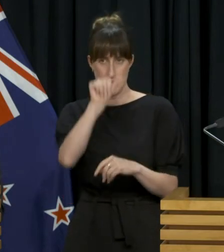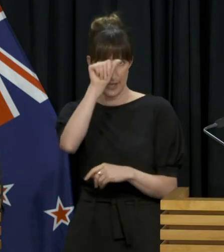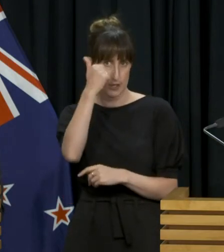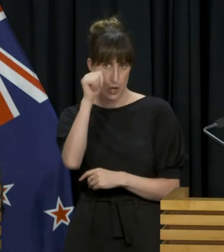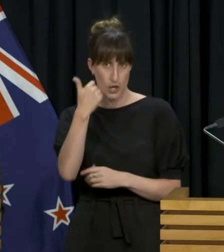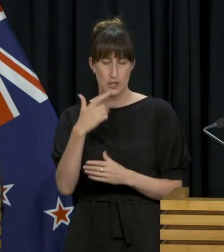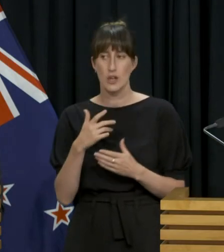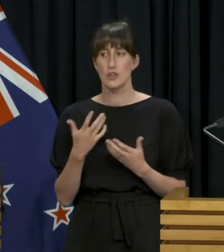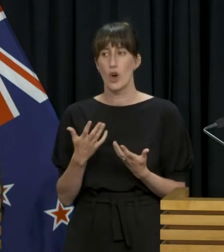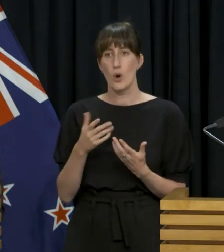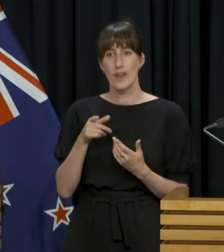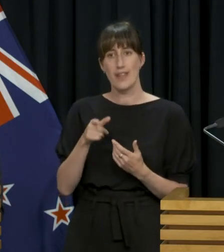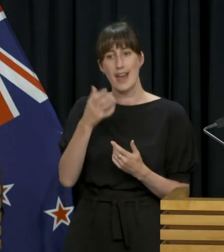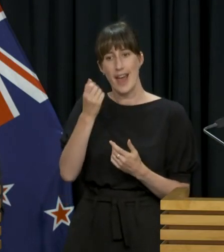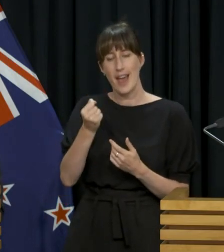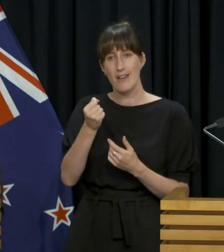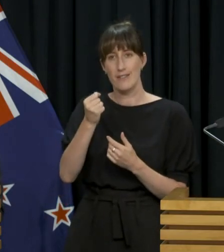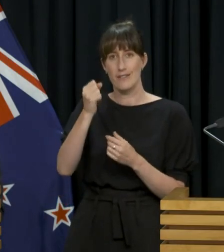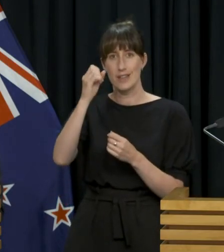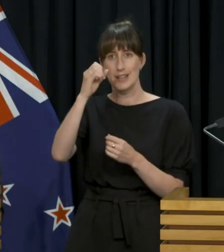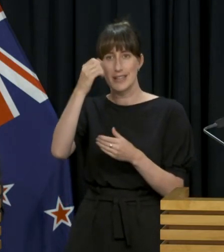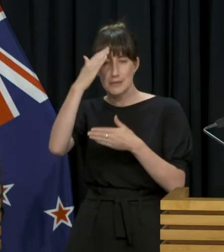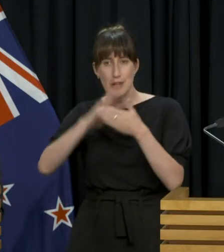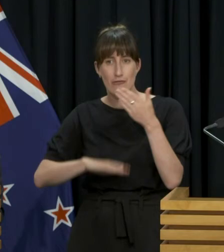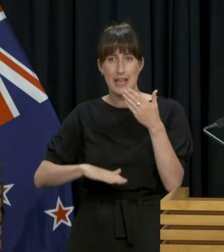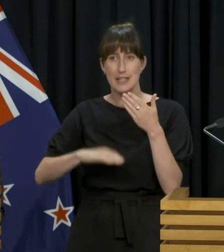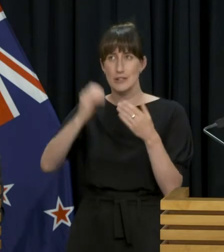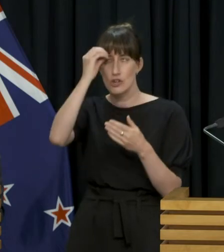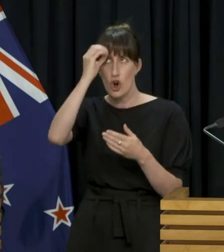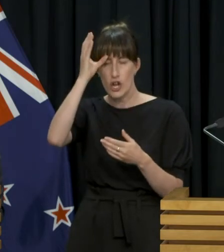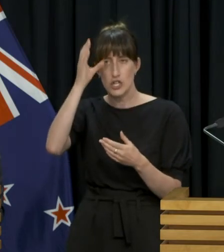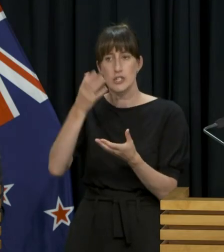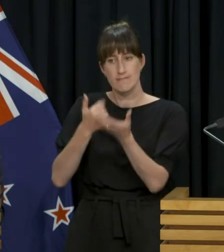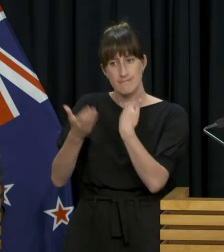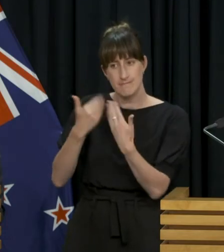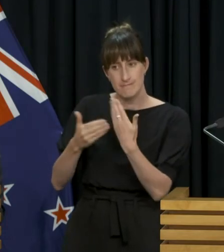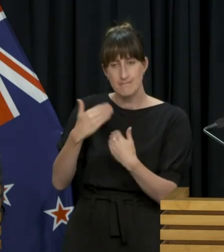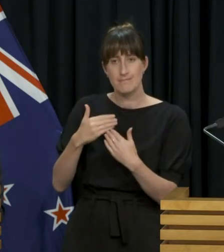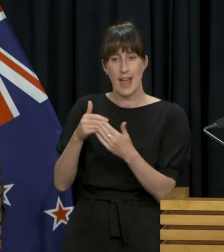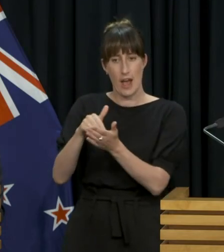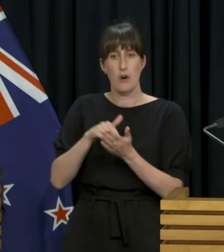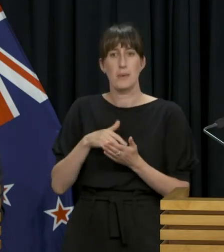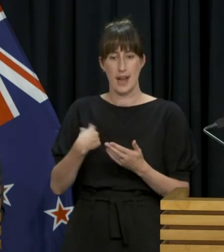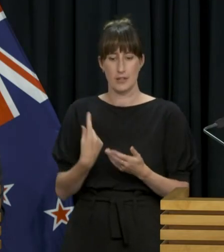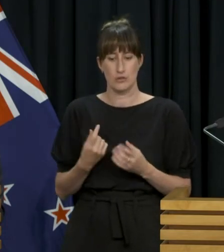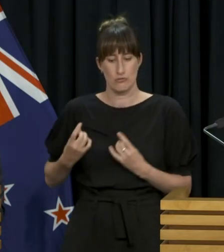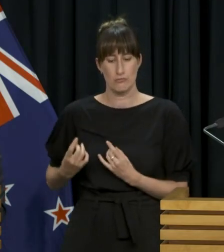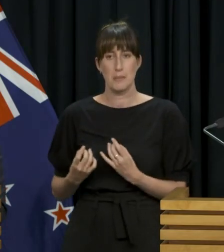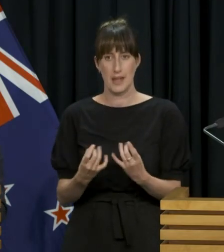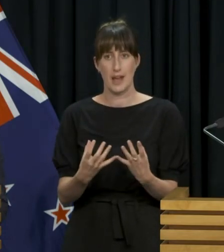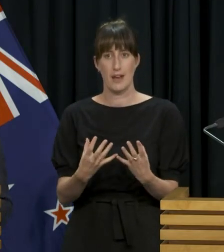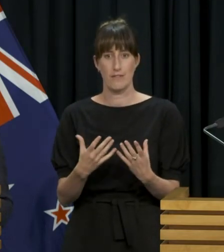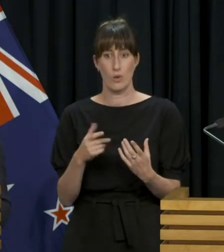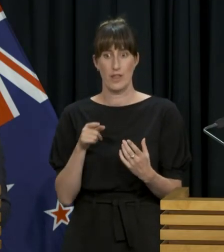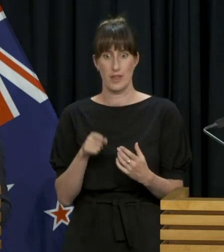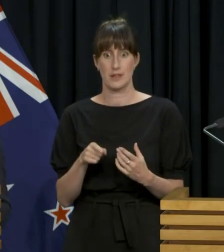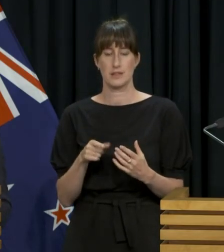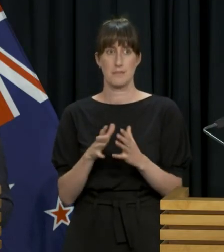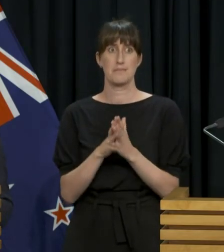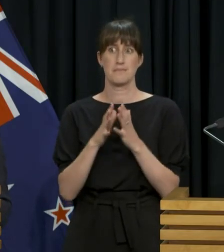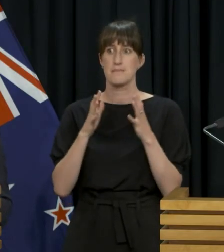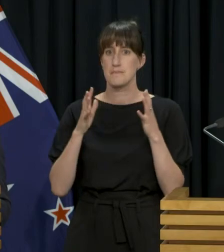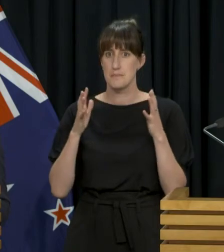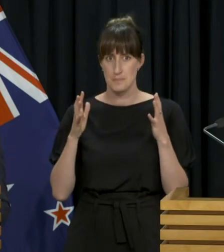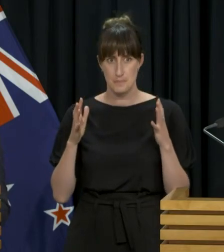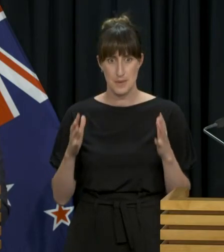capturing any knowledge, wisdom and experience that they can share with us as we build that into our overall preparation for what will be a